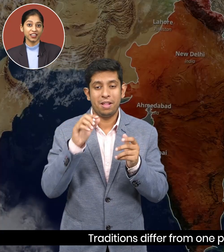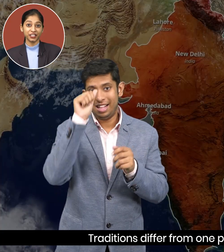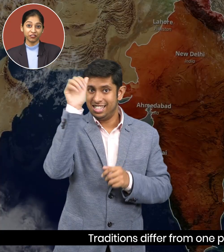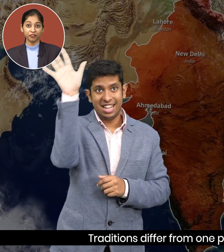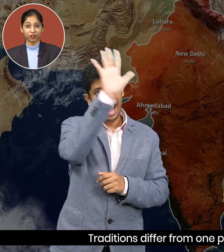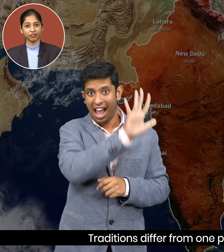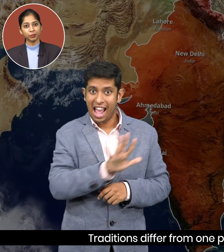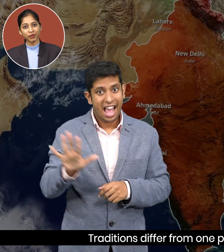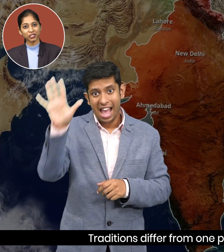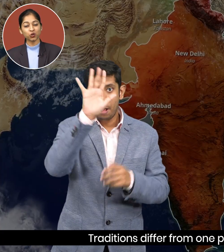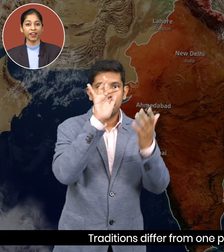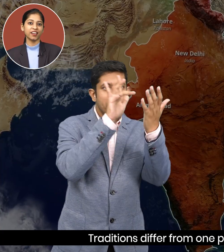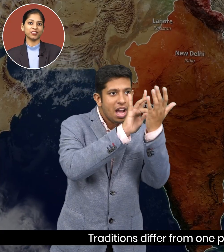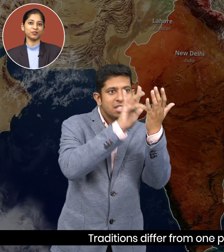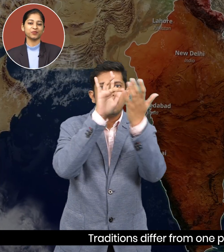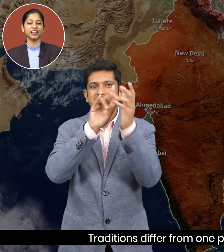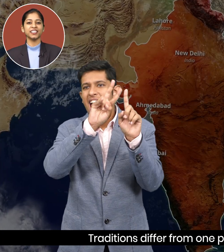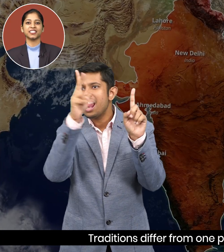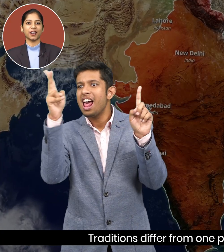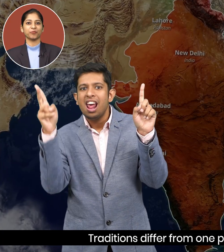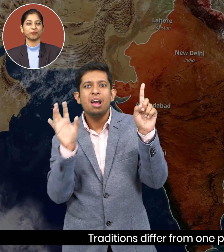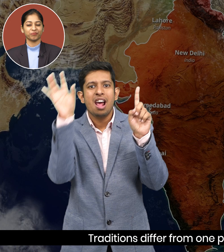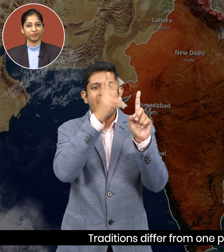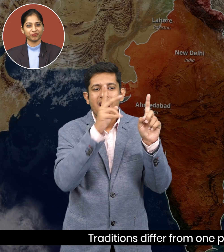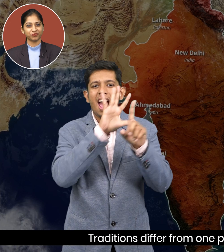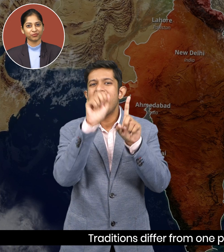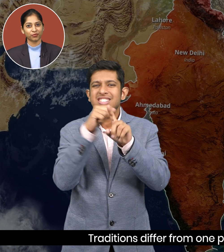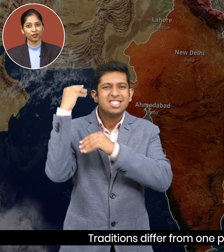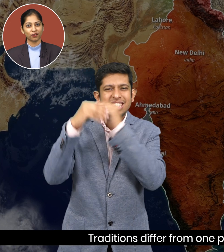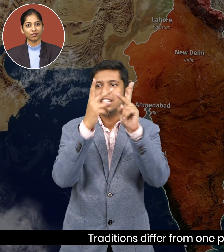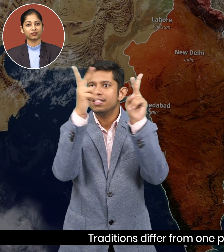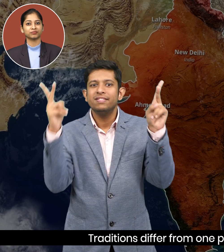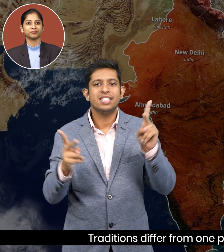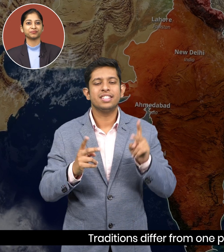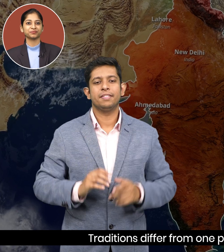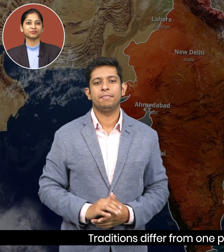Traditions differ from one place to another in India.